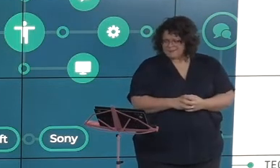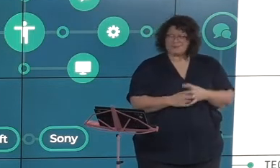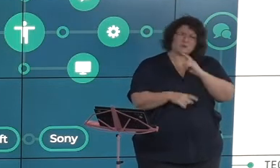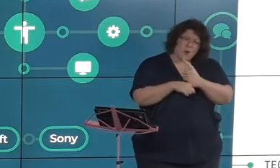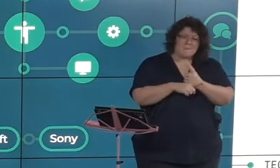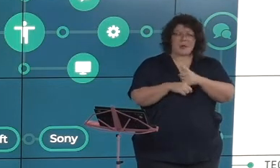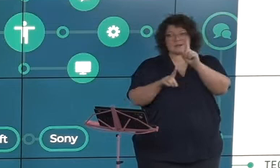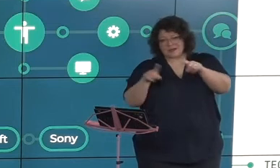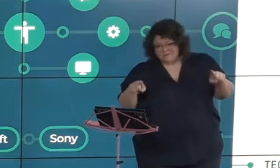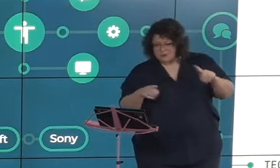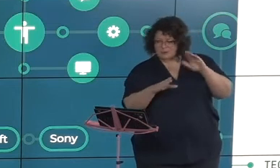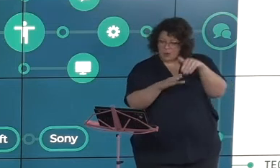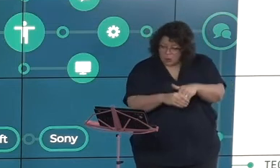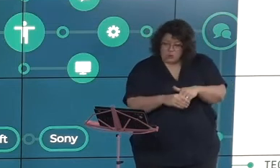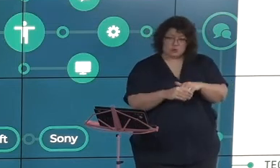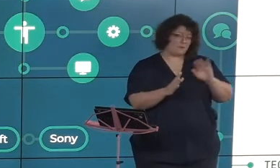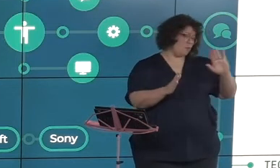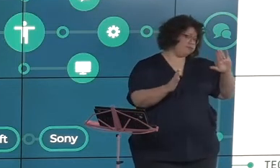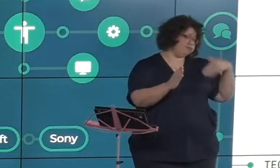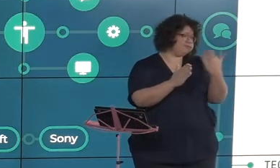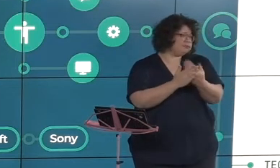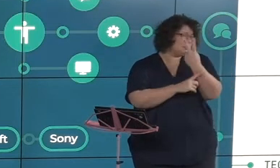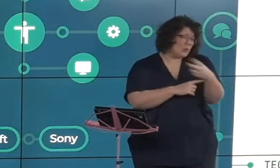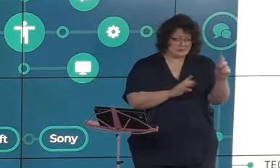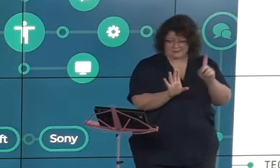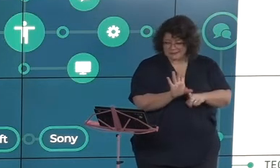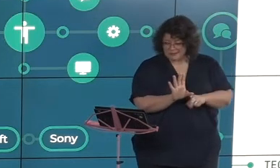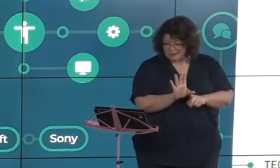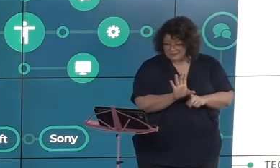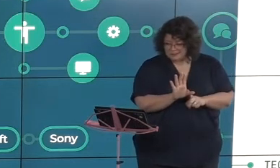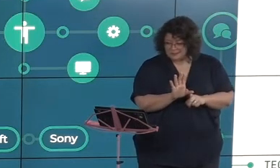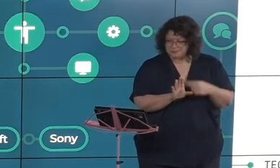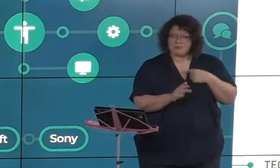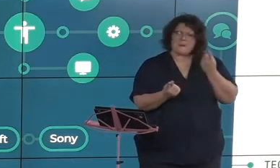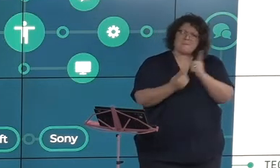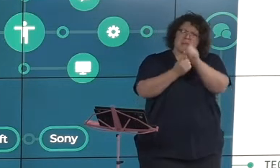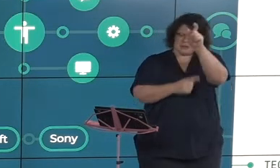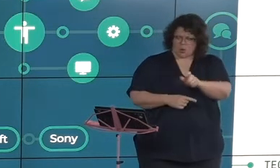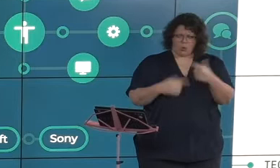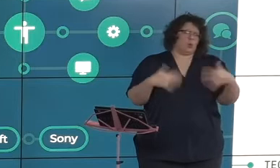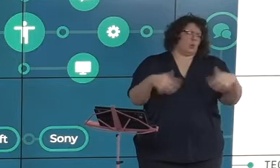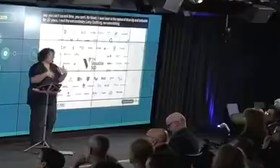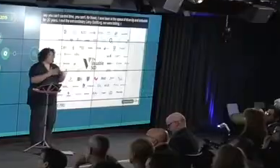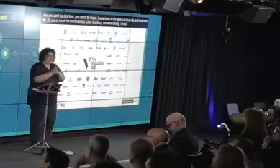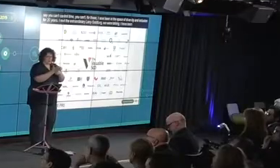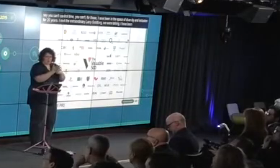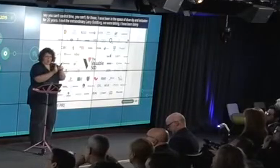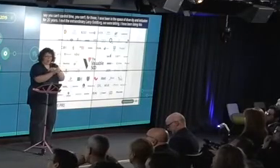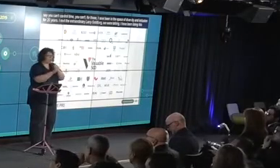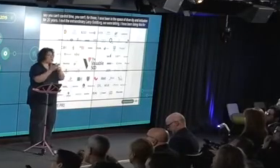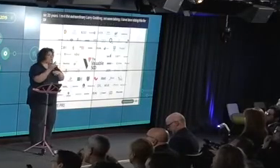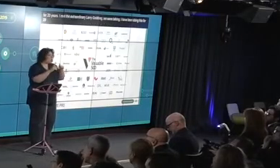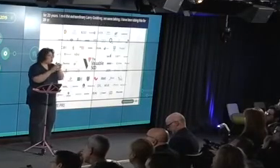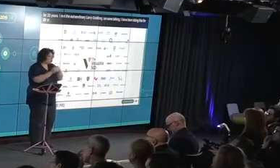throw it up. And we were just talking, and Larry's been doing this for 29 years, or 29 or more years, and it's just like, it's